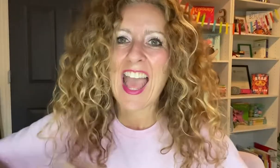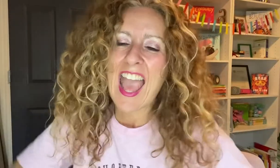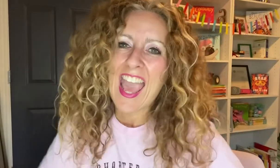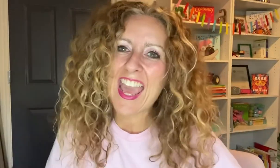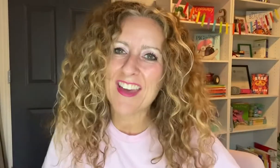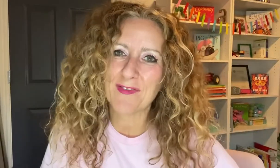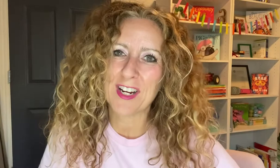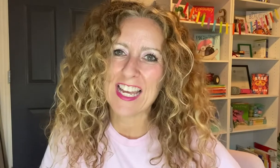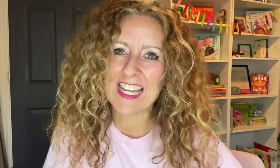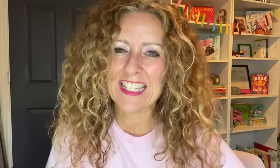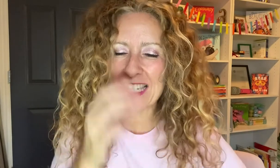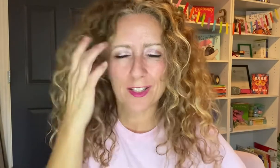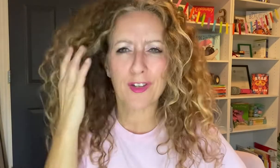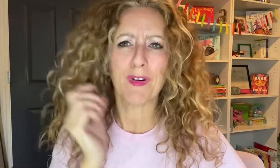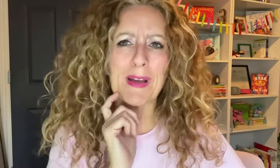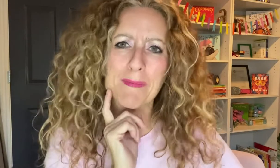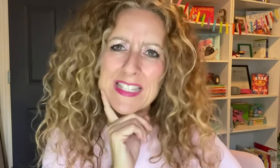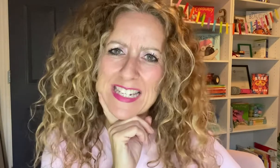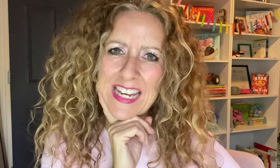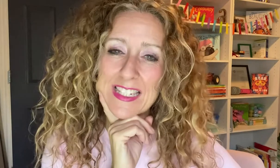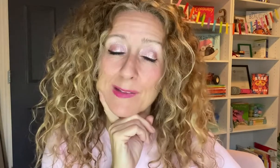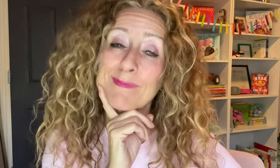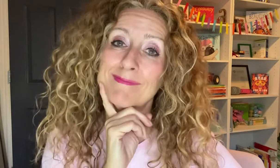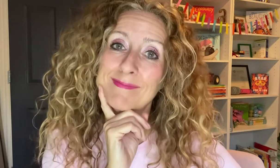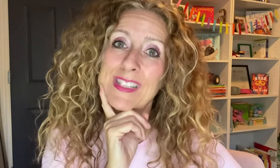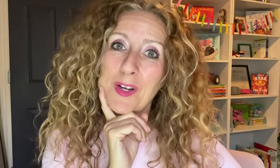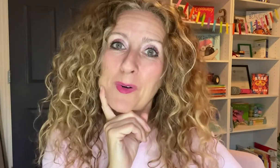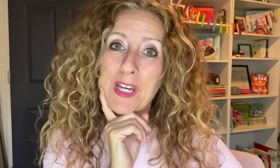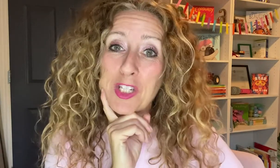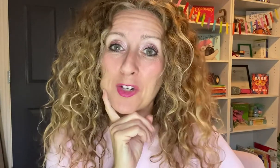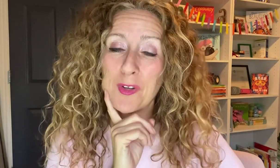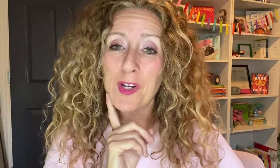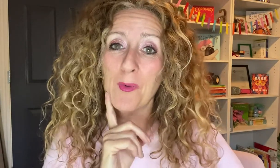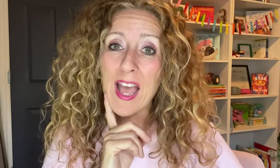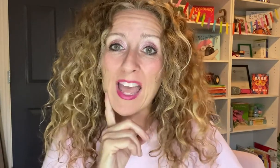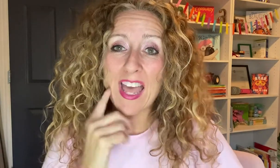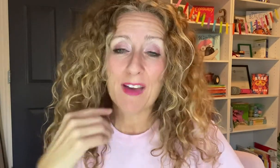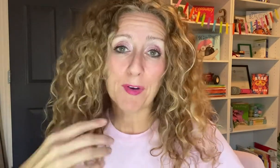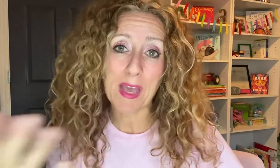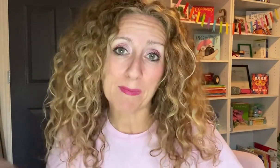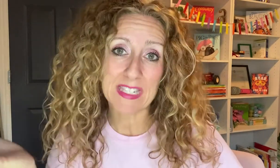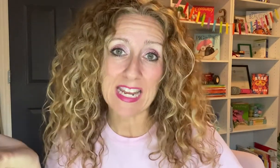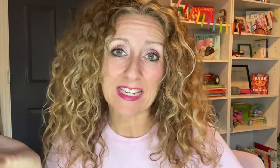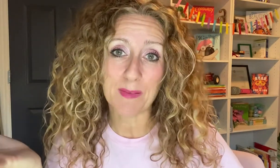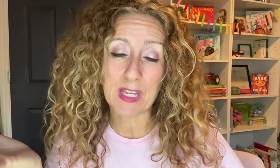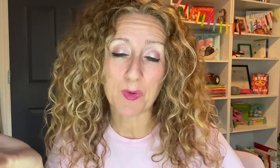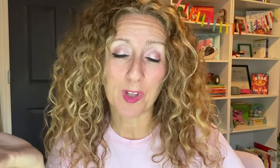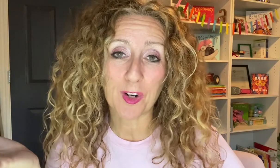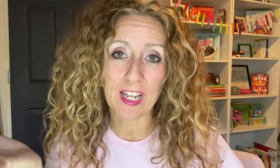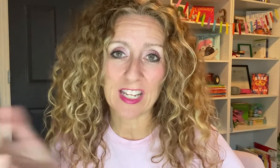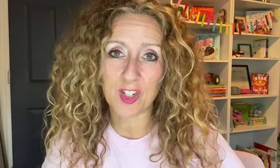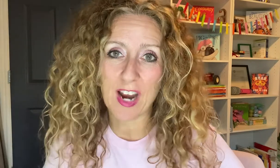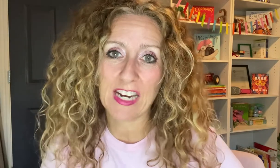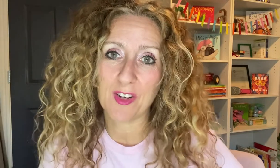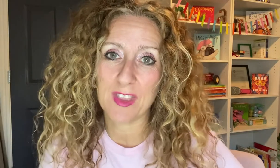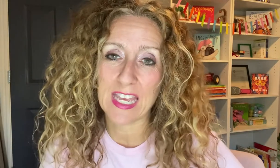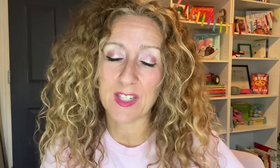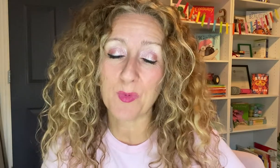Hey, friends. Do you ever make mistakes? Well, me too. You know what? If we make mistakes, it means we're learning and trying new things. Well,